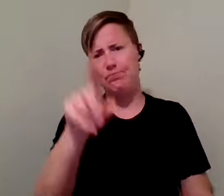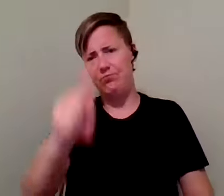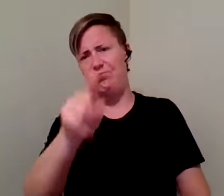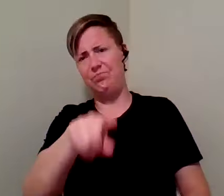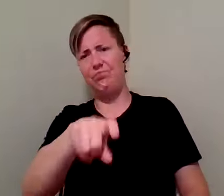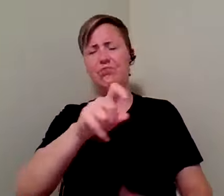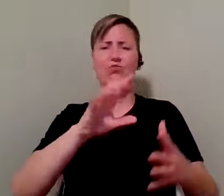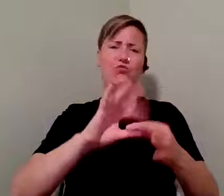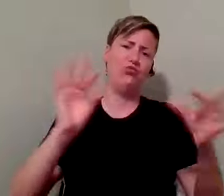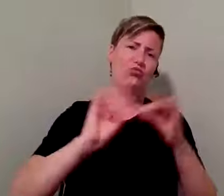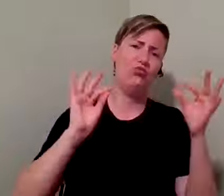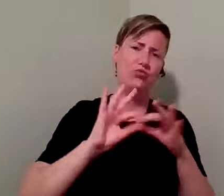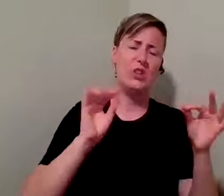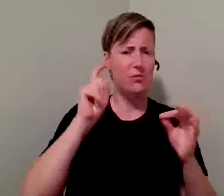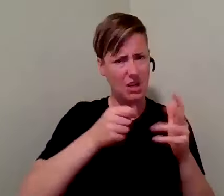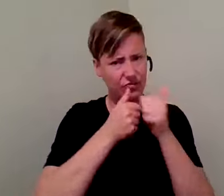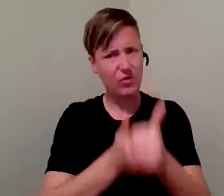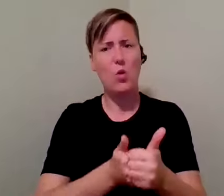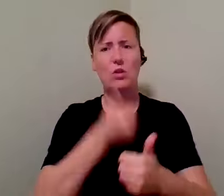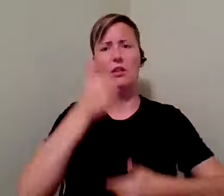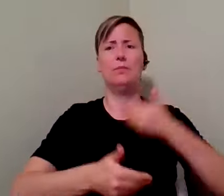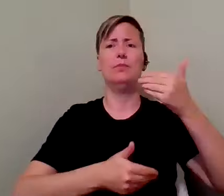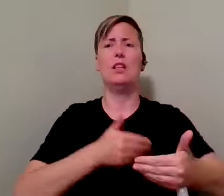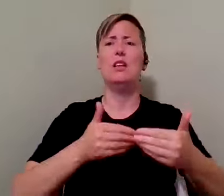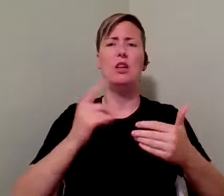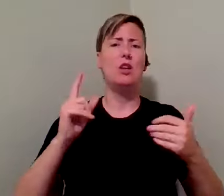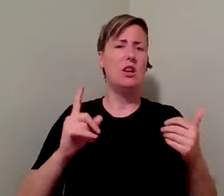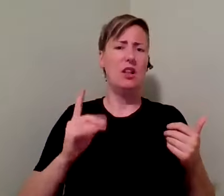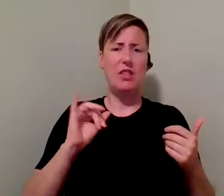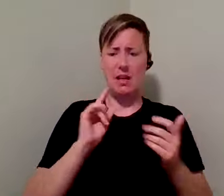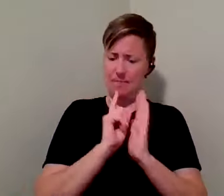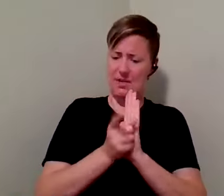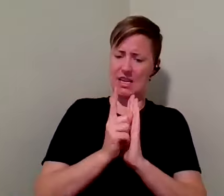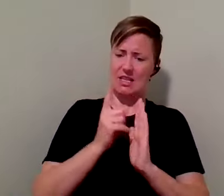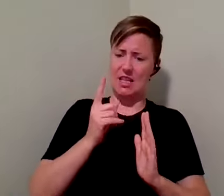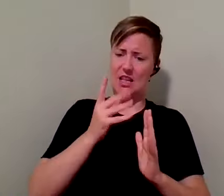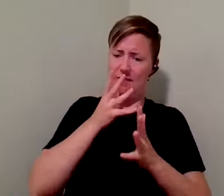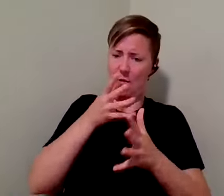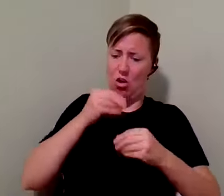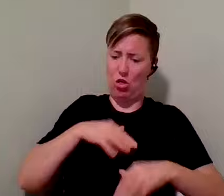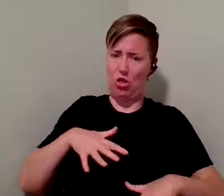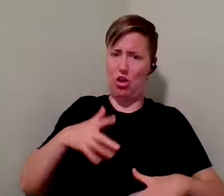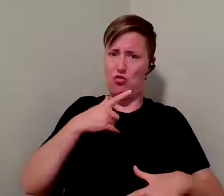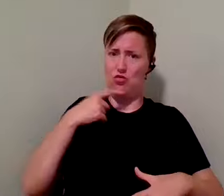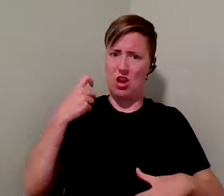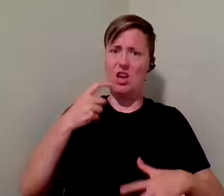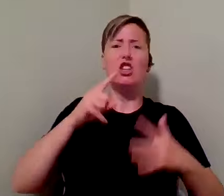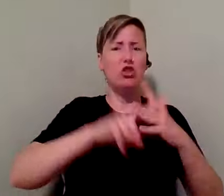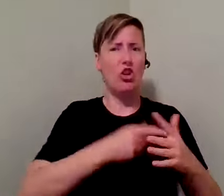you need to start doing the steps as soon as the vomit dries. You need to get a sponsor. Bill W did the steps in 3 days.